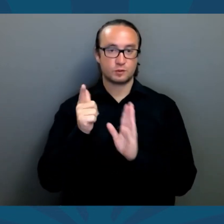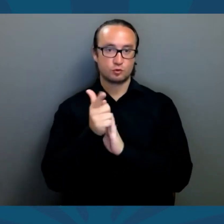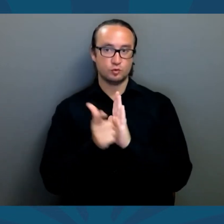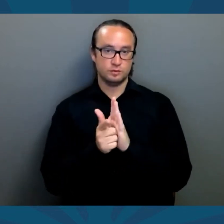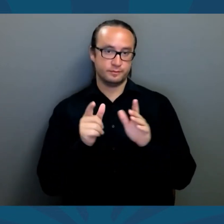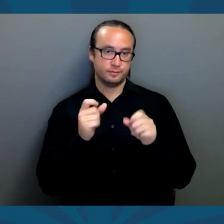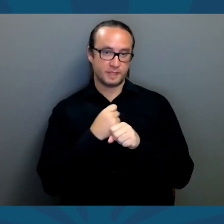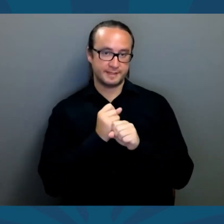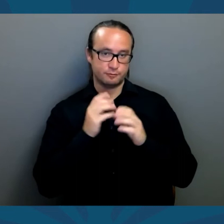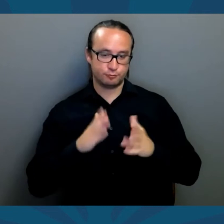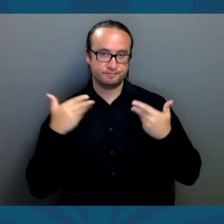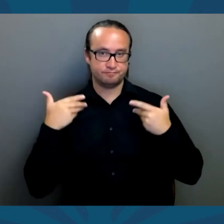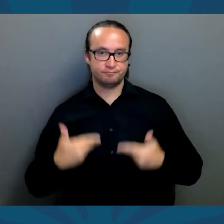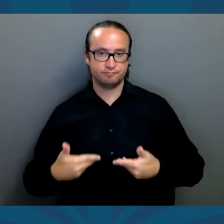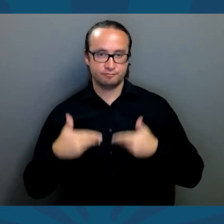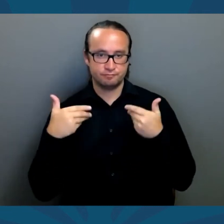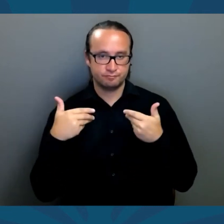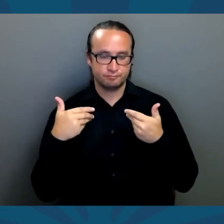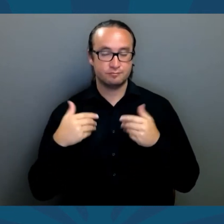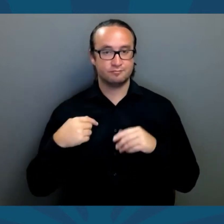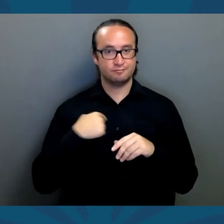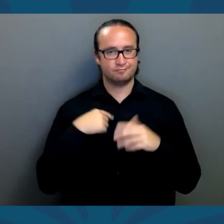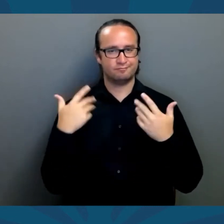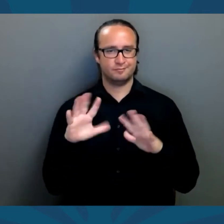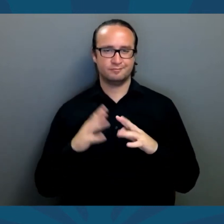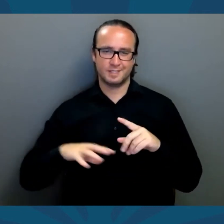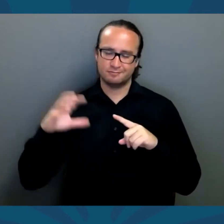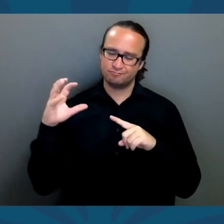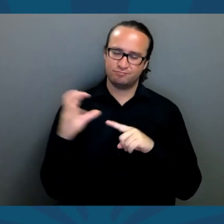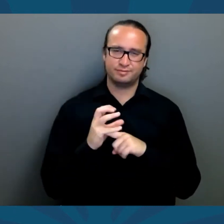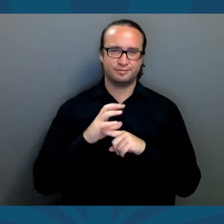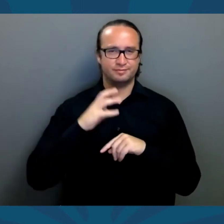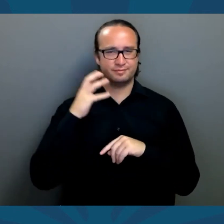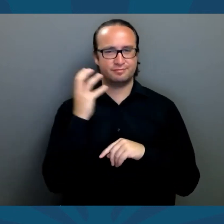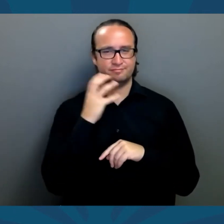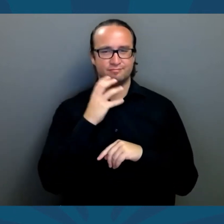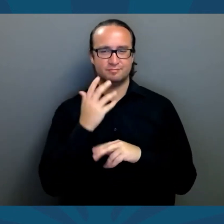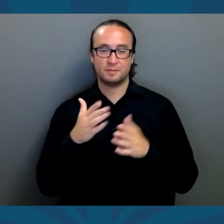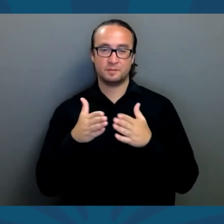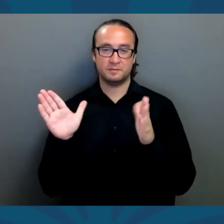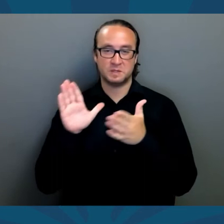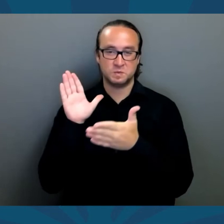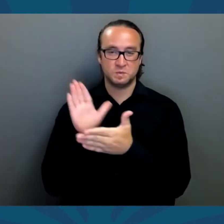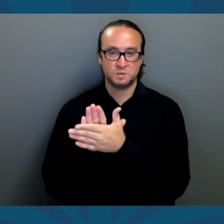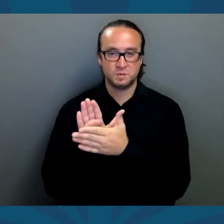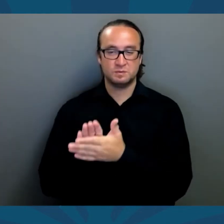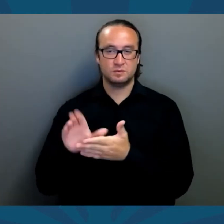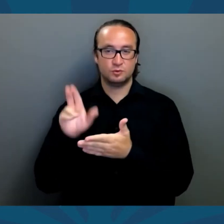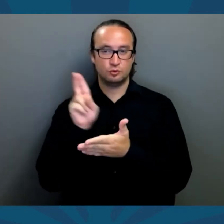Throughout my career as a lawmaker, I have championed our public schools and